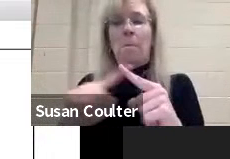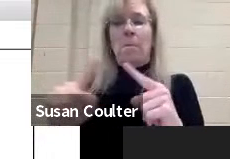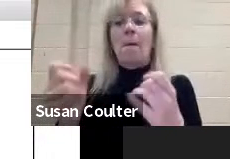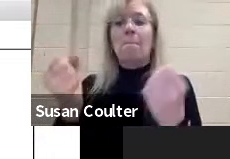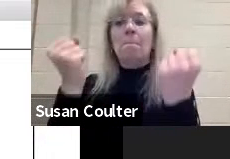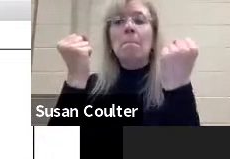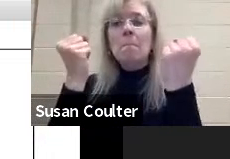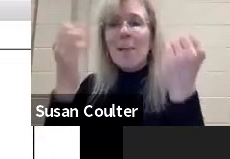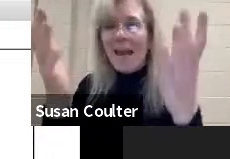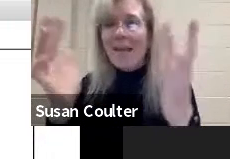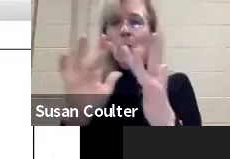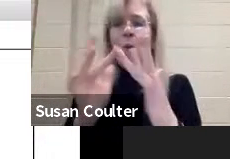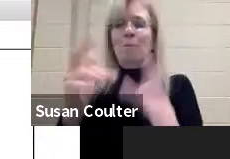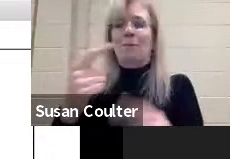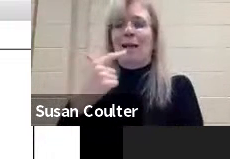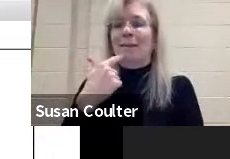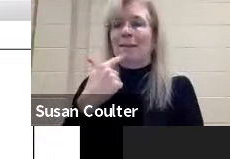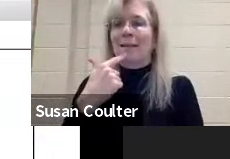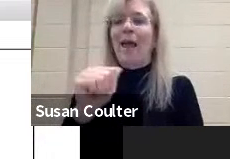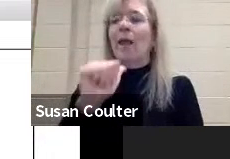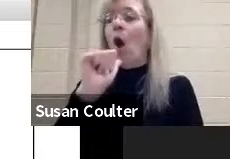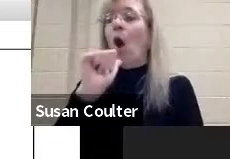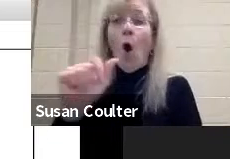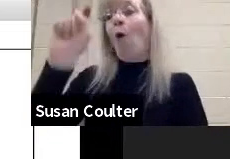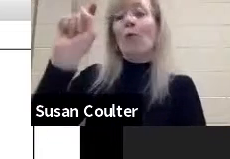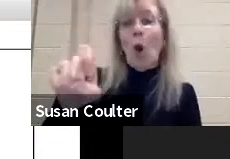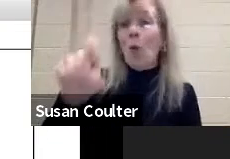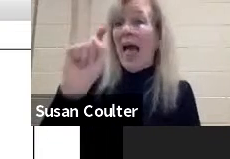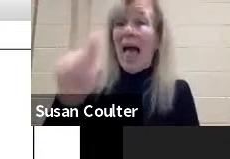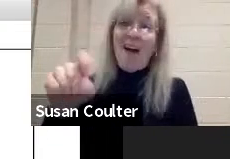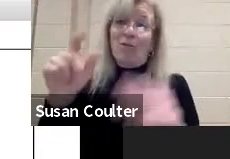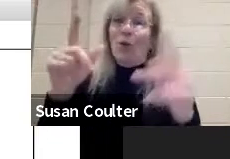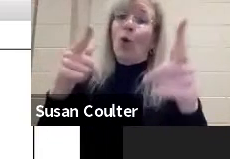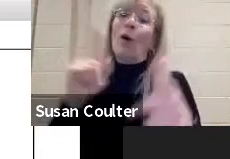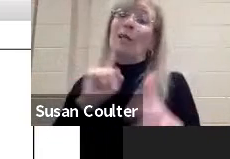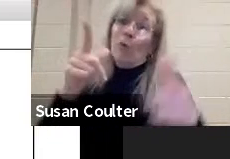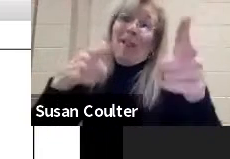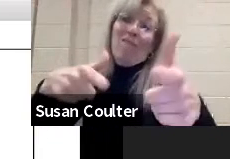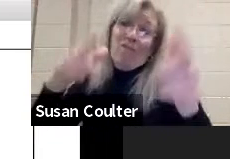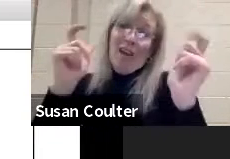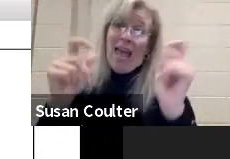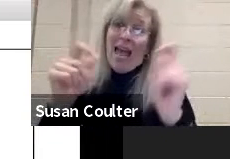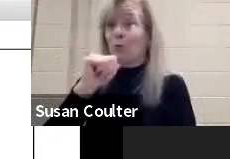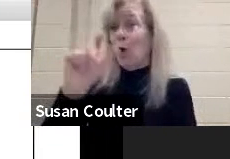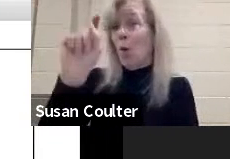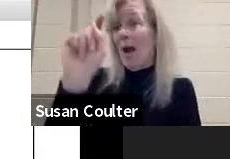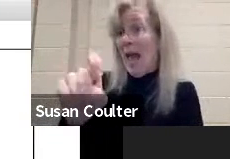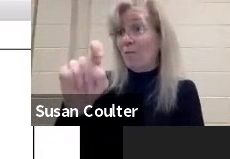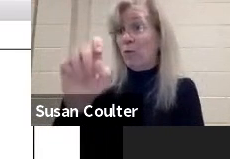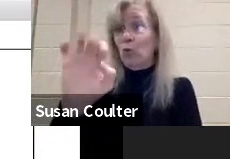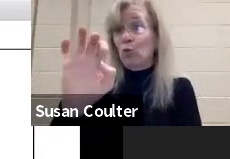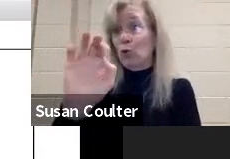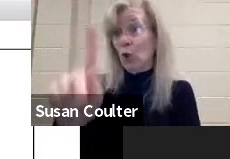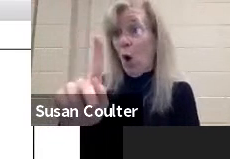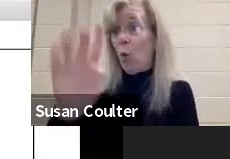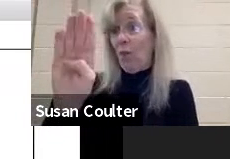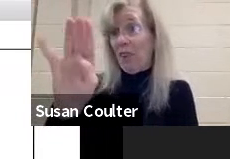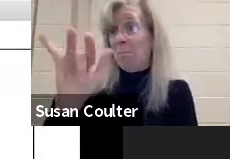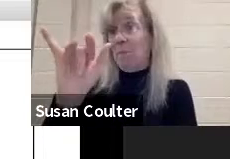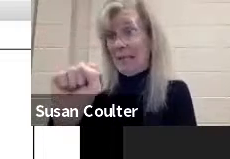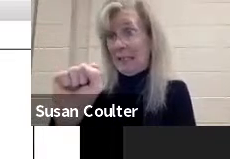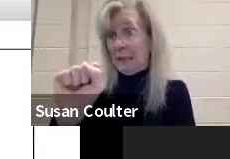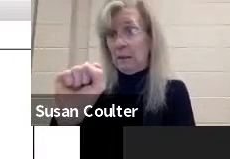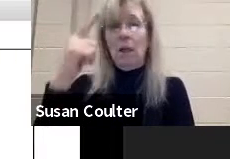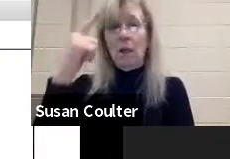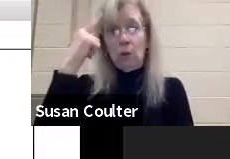to, but many websites say, oh, you don't have to. It's really fast. You don't have to soak